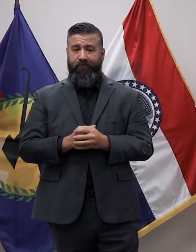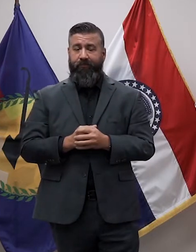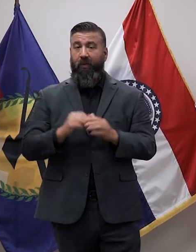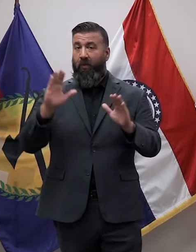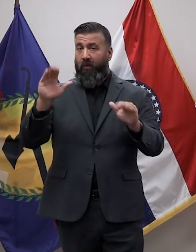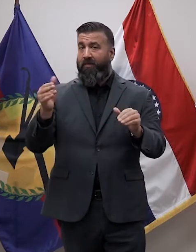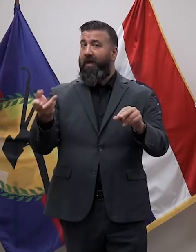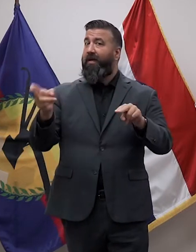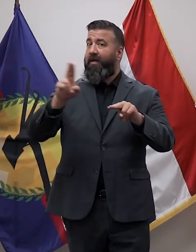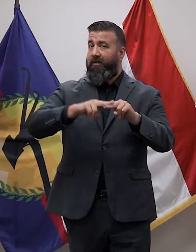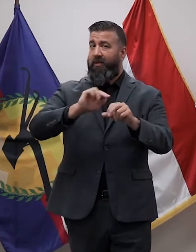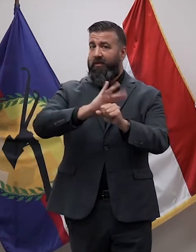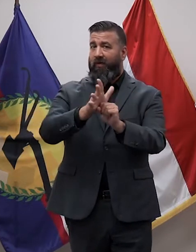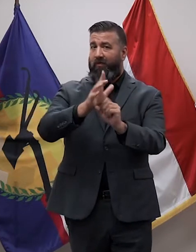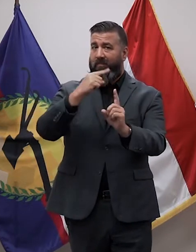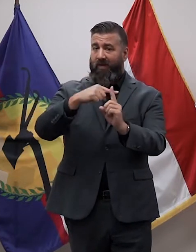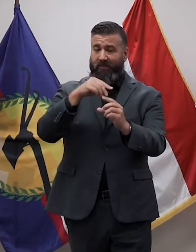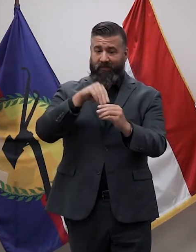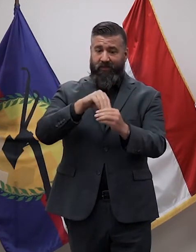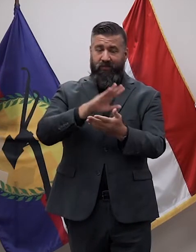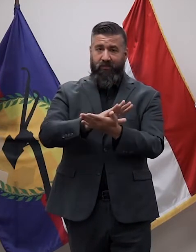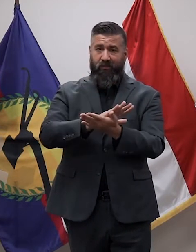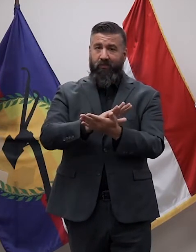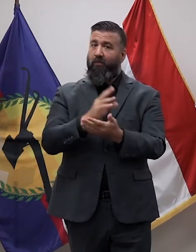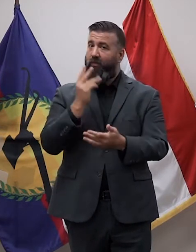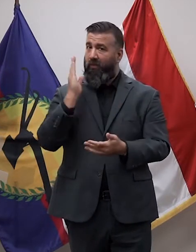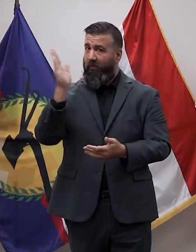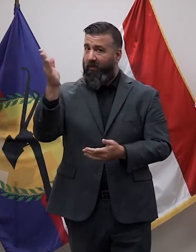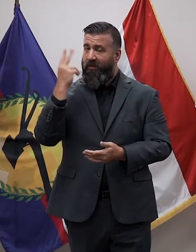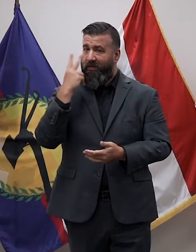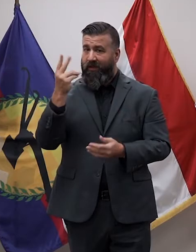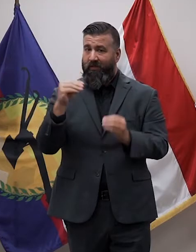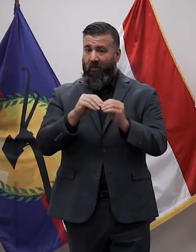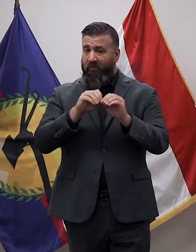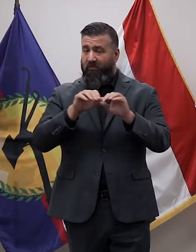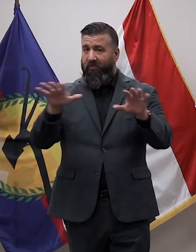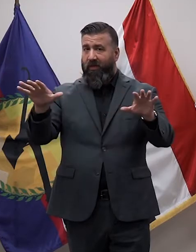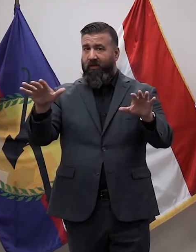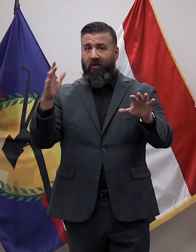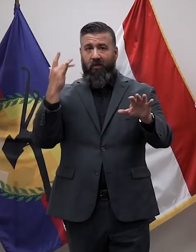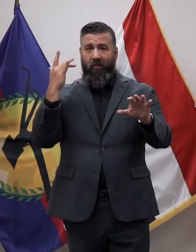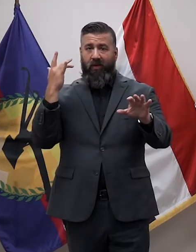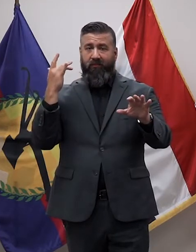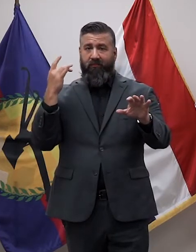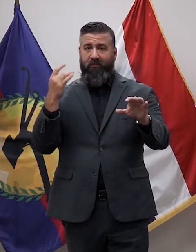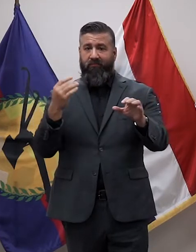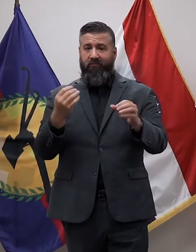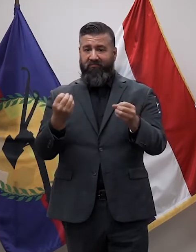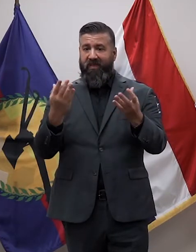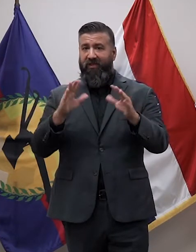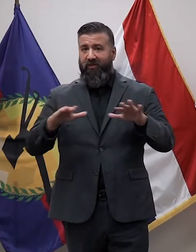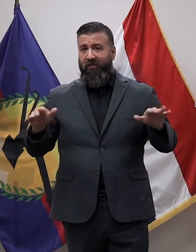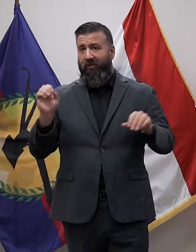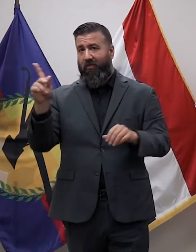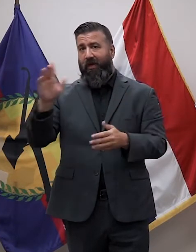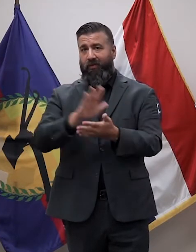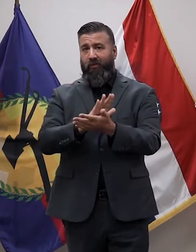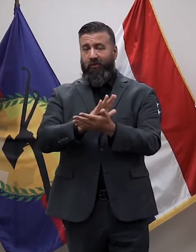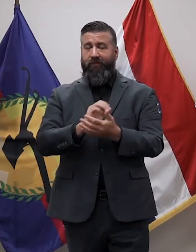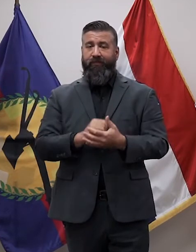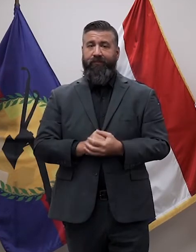in school-related cases. We will see additional outbreaks, just given the sheer volume of the number of kids that will be going back to